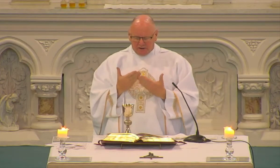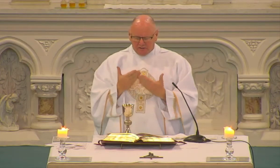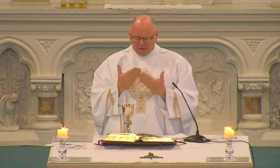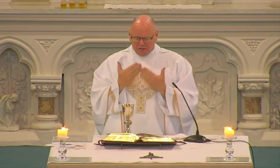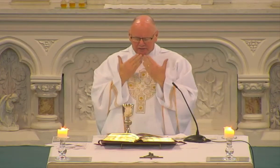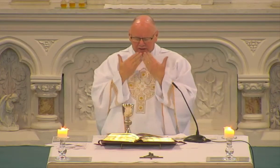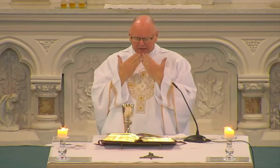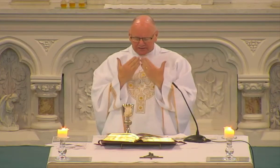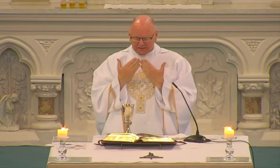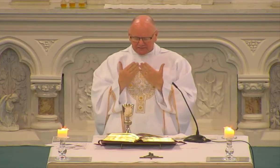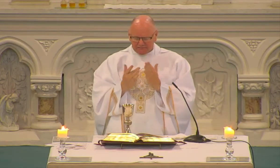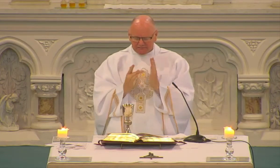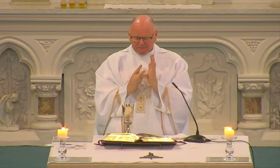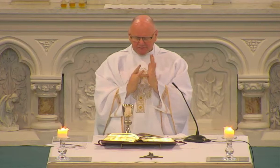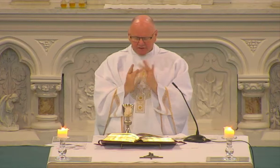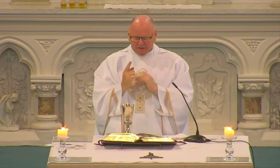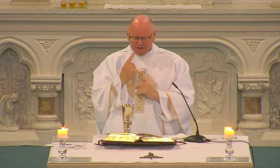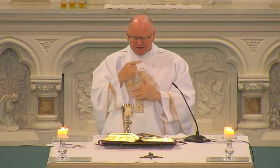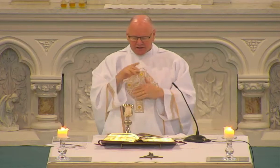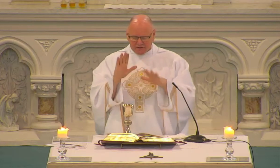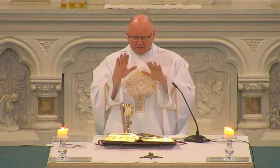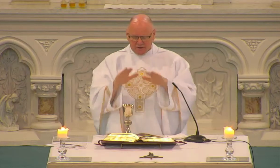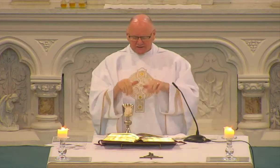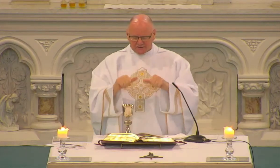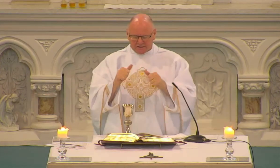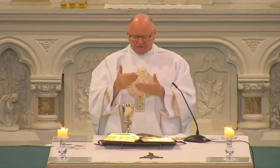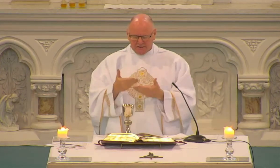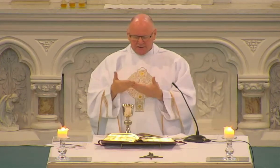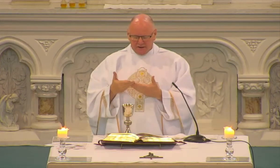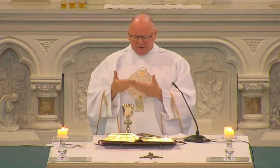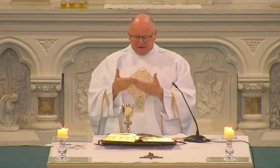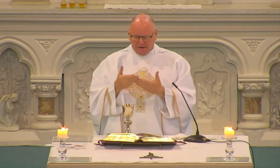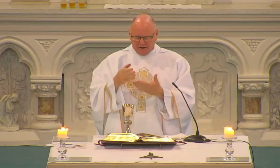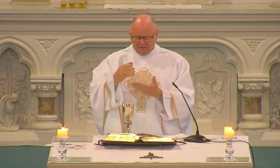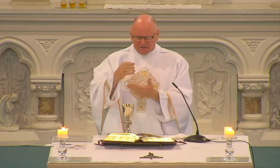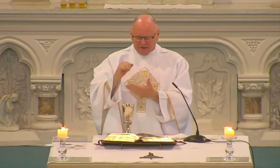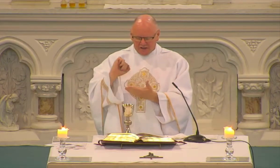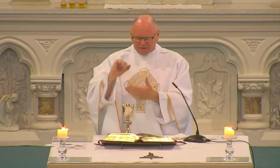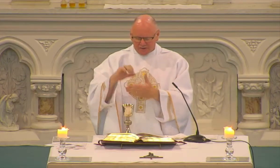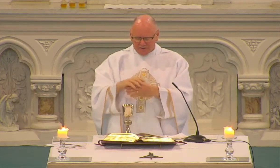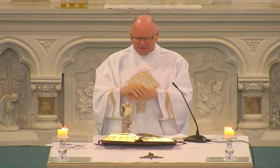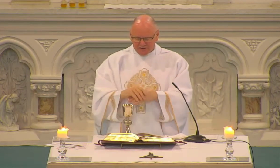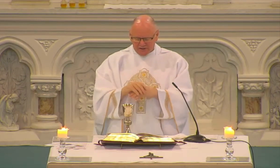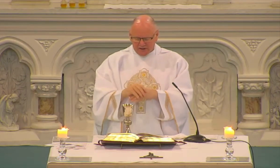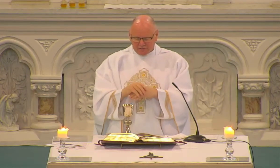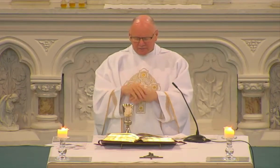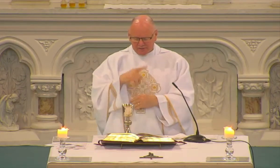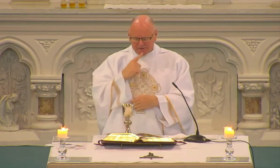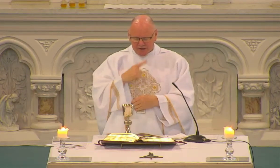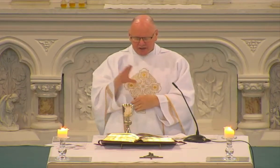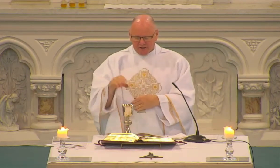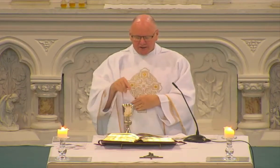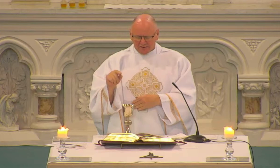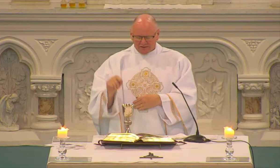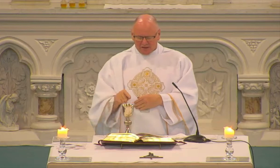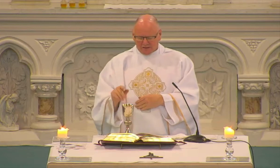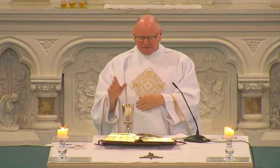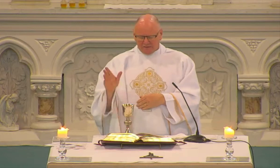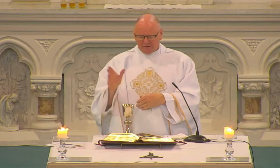you thanks. He said the blessing and gave the chalice to his disciples, saying, take this,